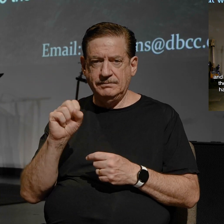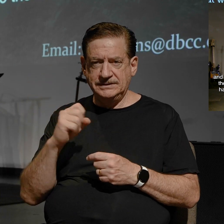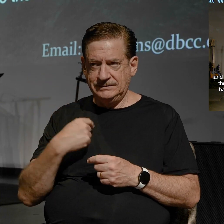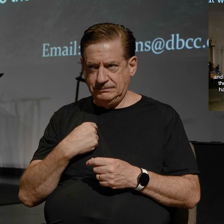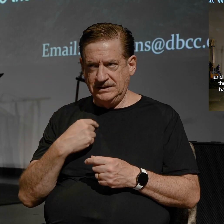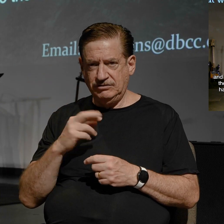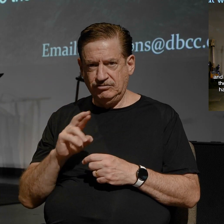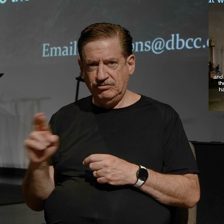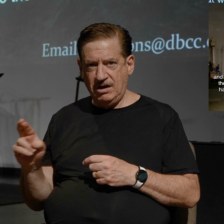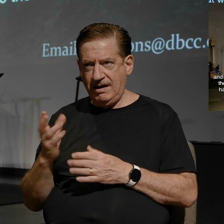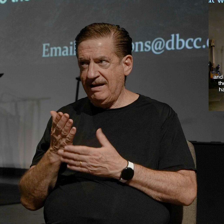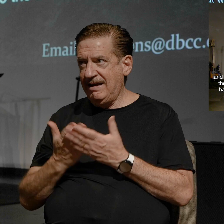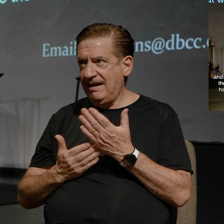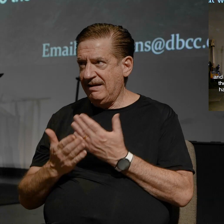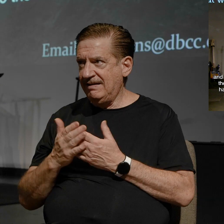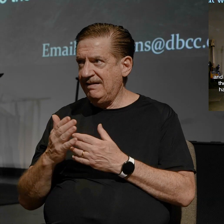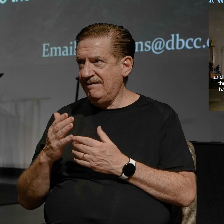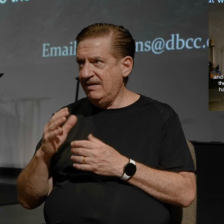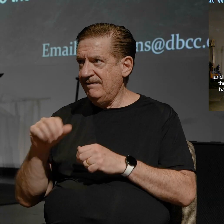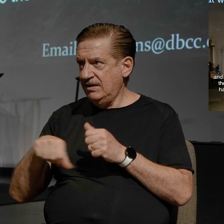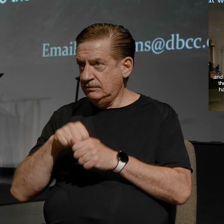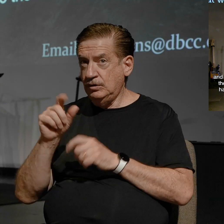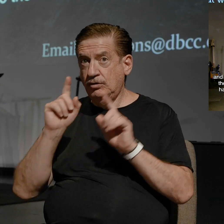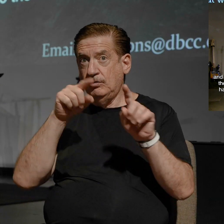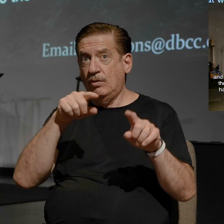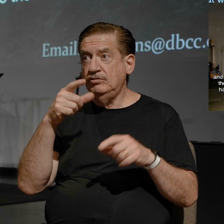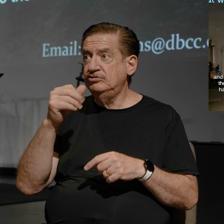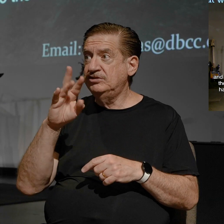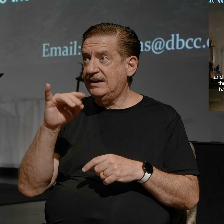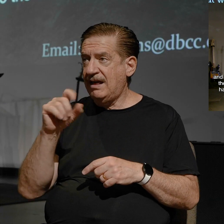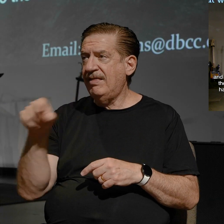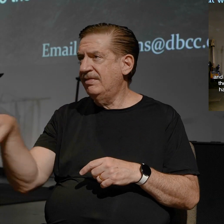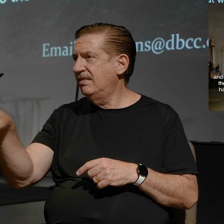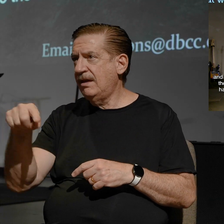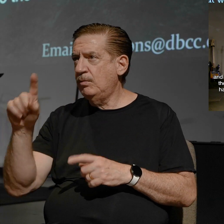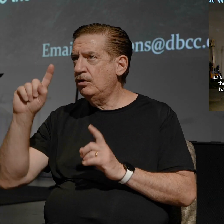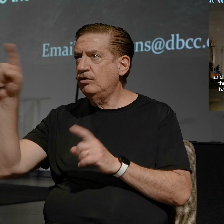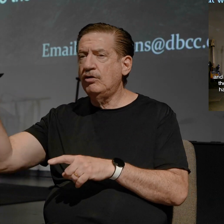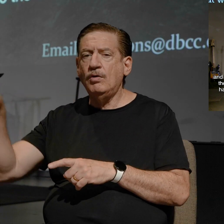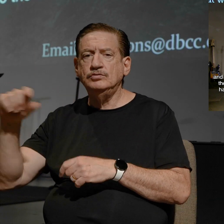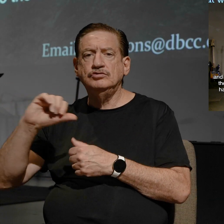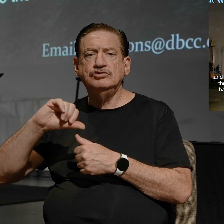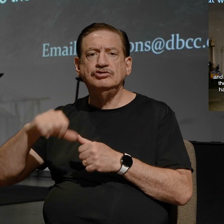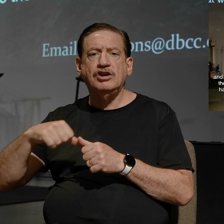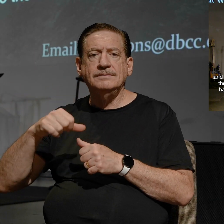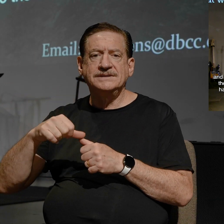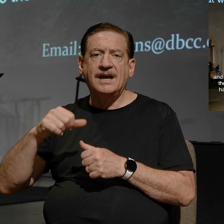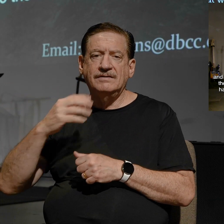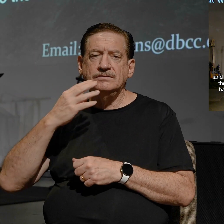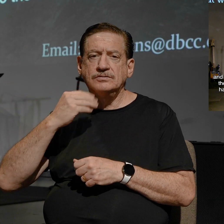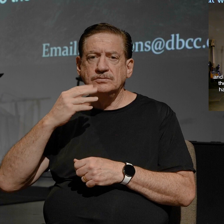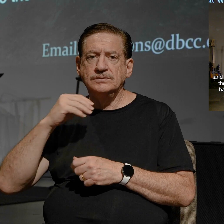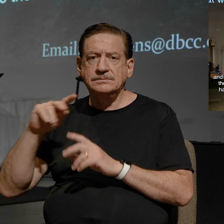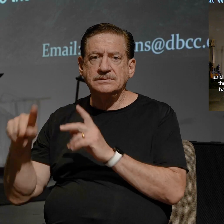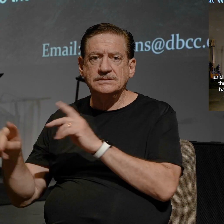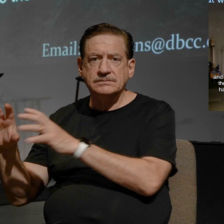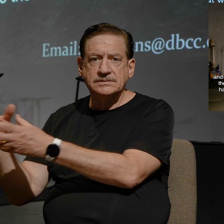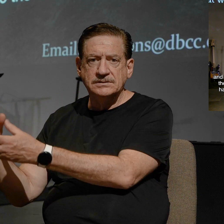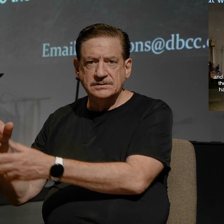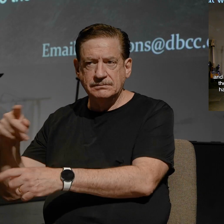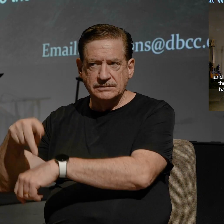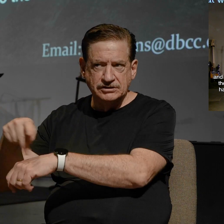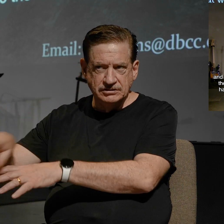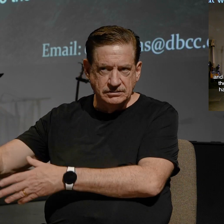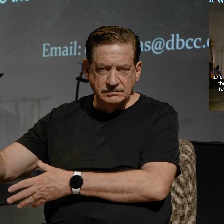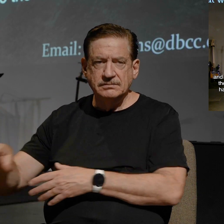fellowship, agreeing that we would go to the Gentiles and they would go to the circumcised. They would stay in Israel, and Paul and Barnabas would begin to journey through